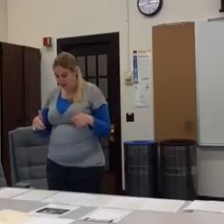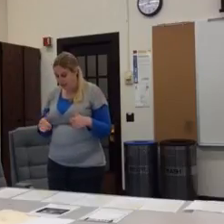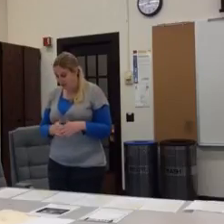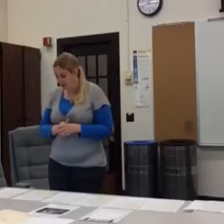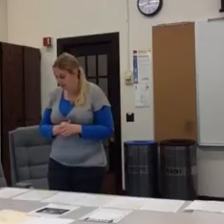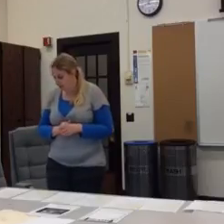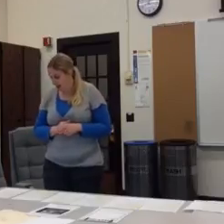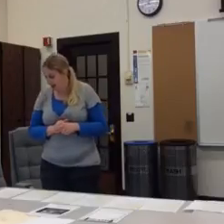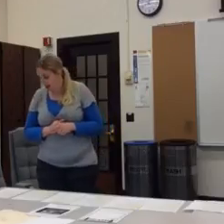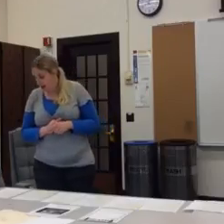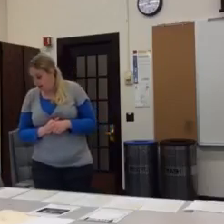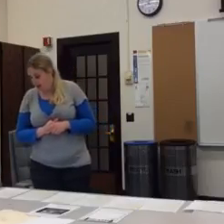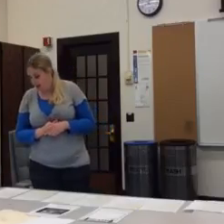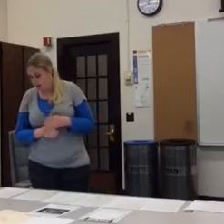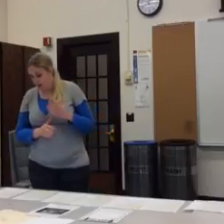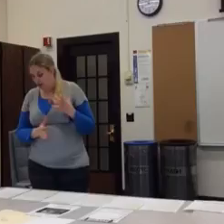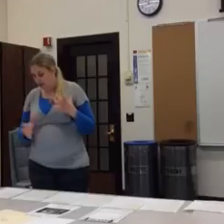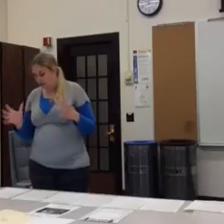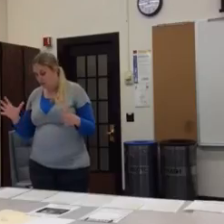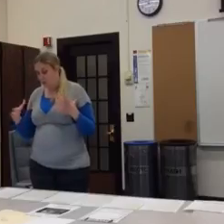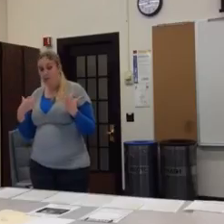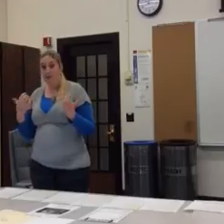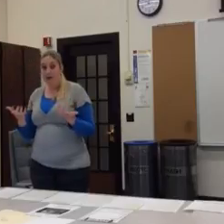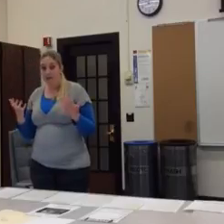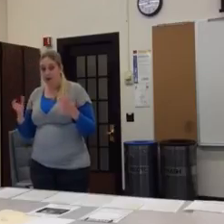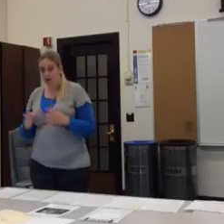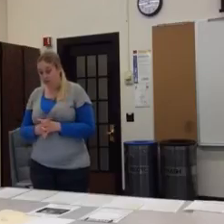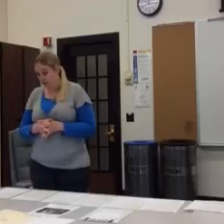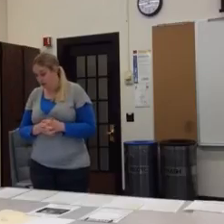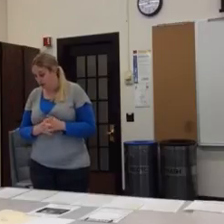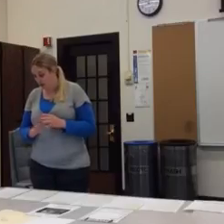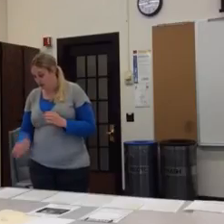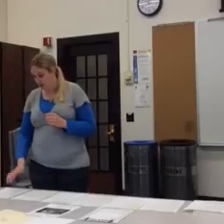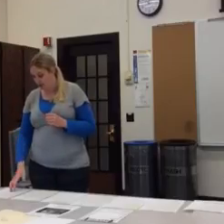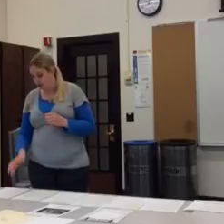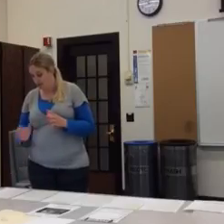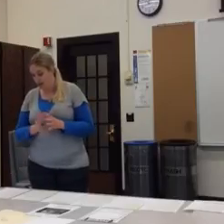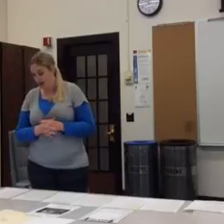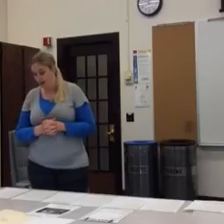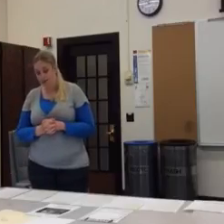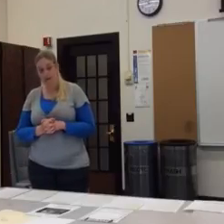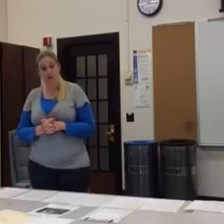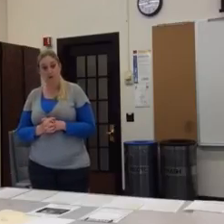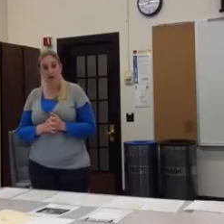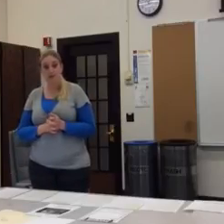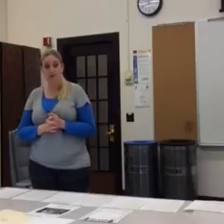directions are in there for that. And the other one is just forming paper, so there's directions for that activity as well.